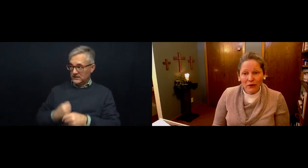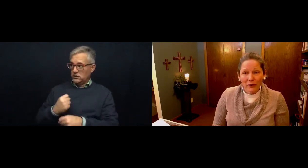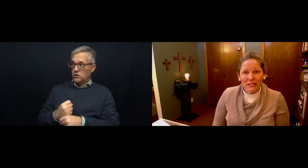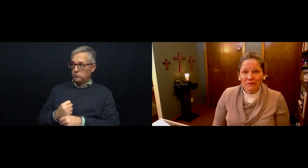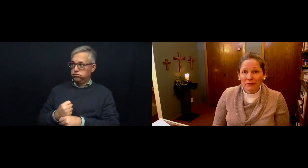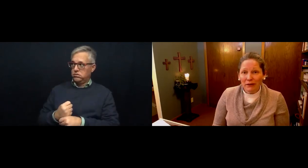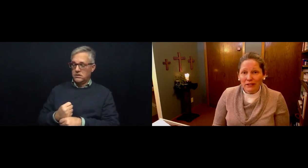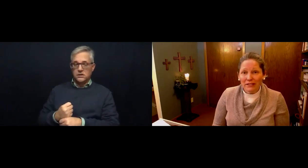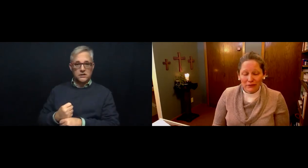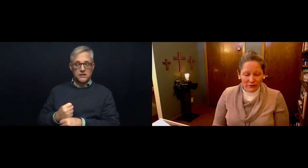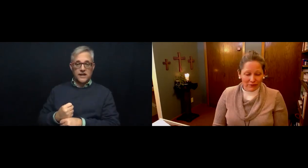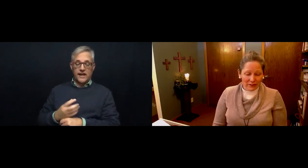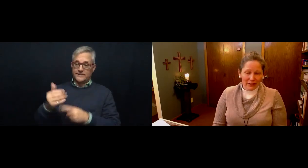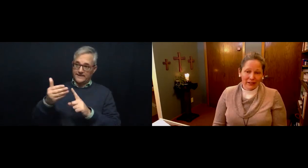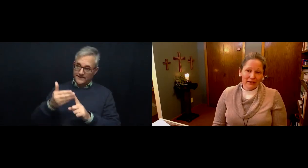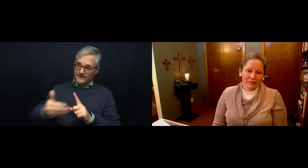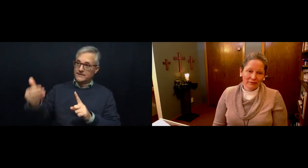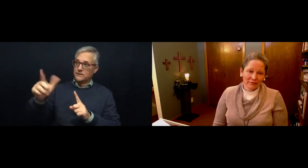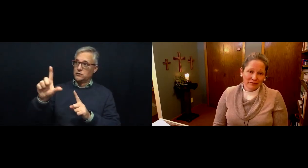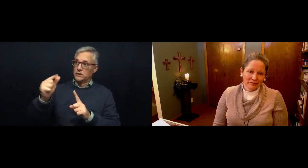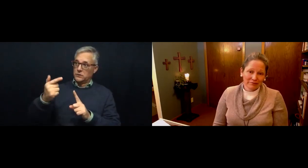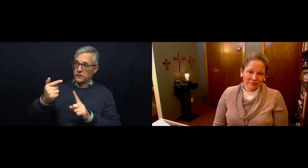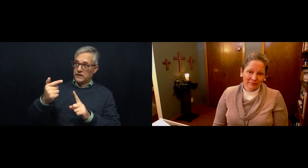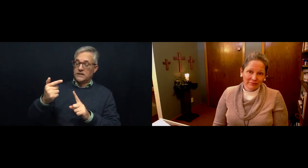we know it's a very different feeling.